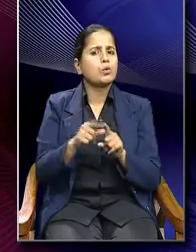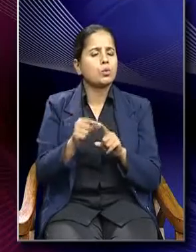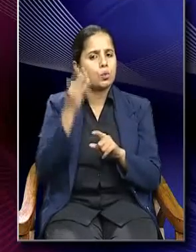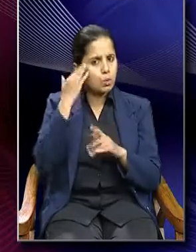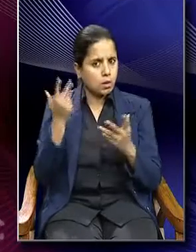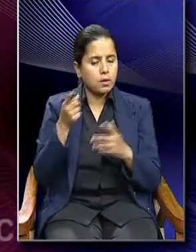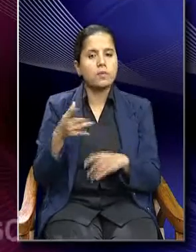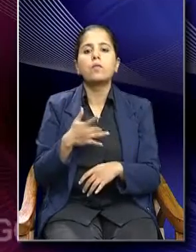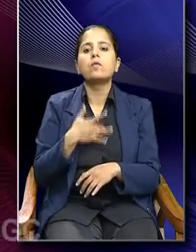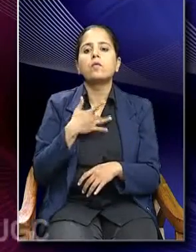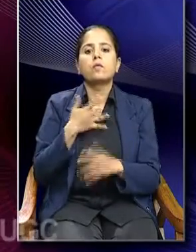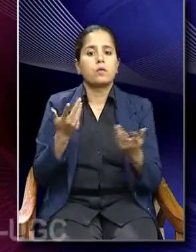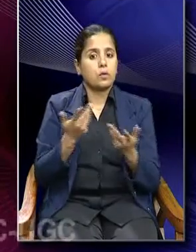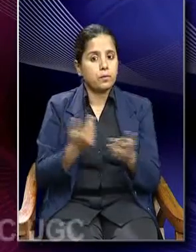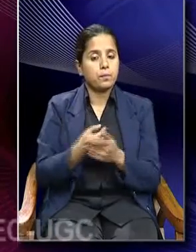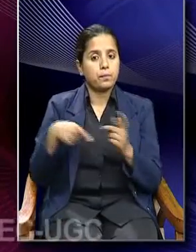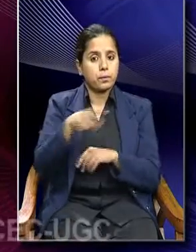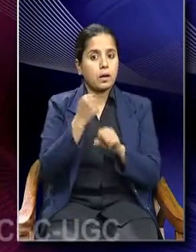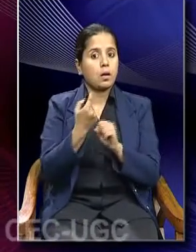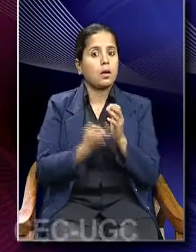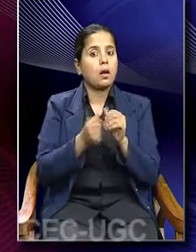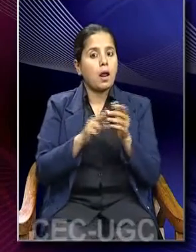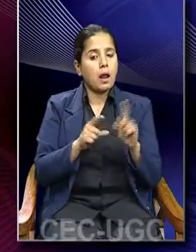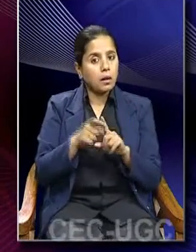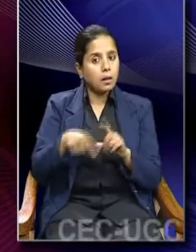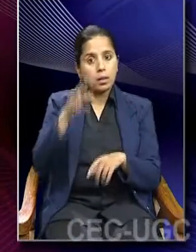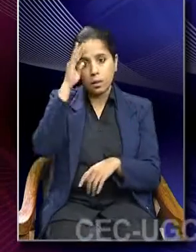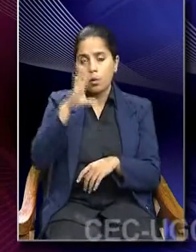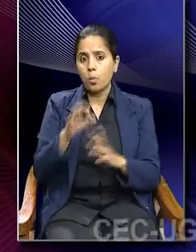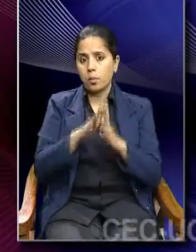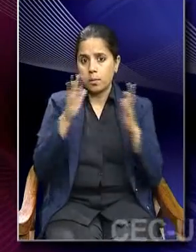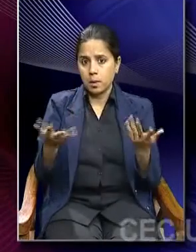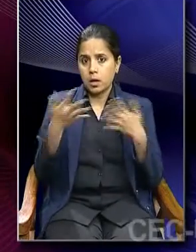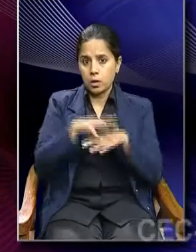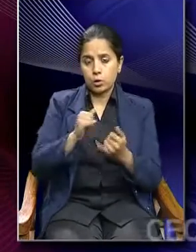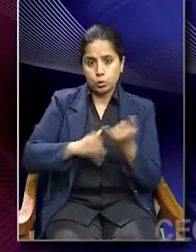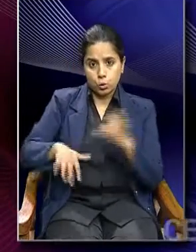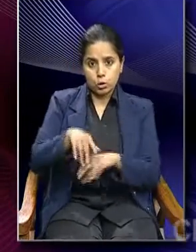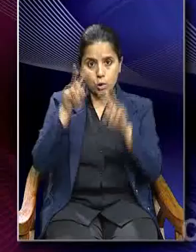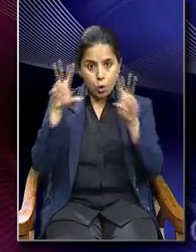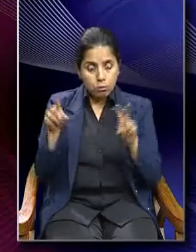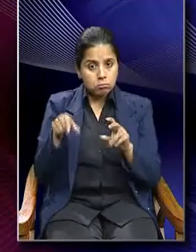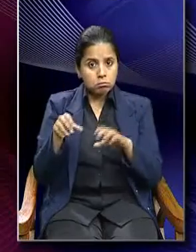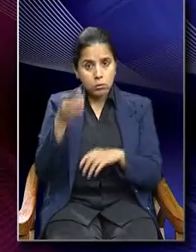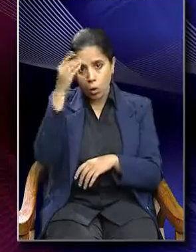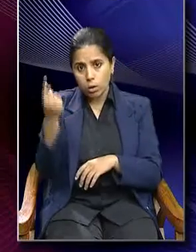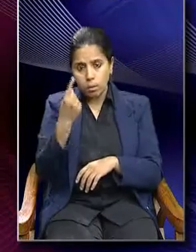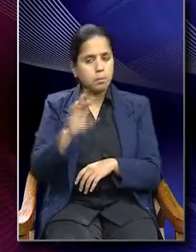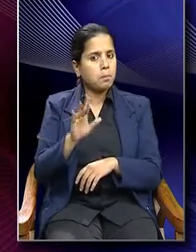He felt that grand theory integrated not only sociological concept but